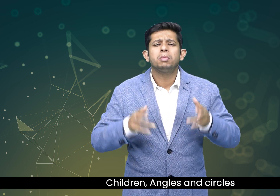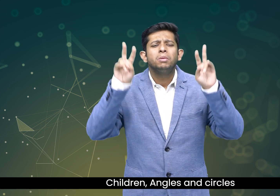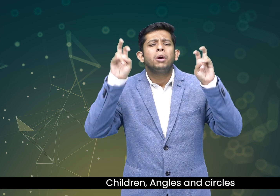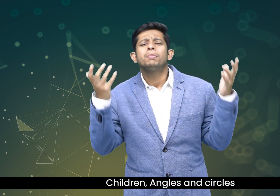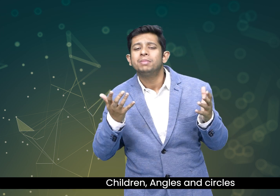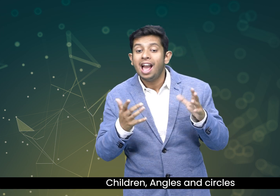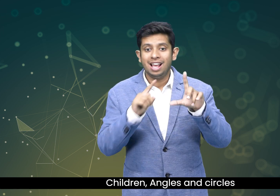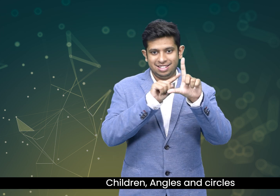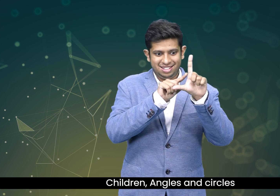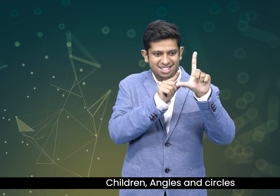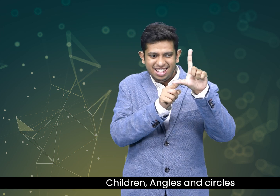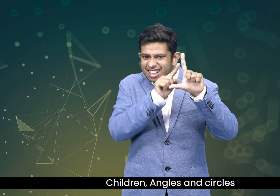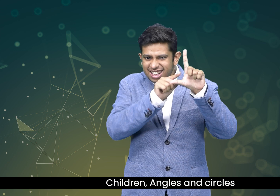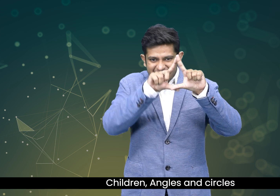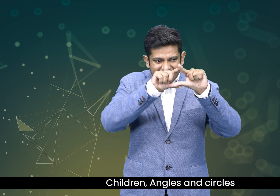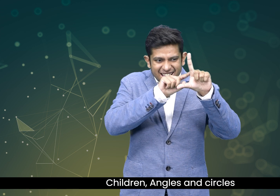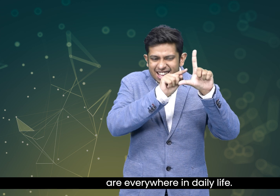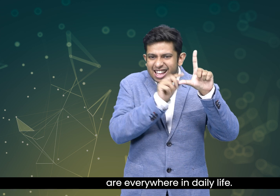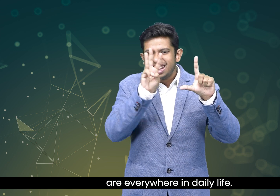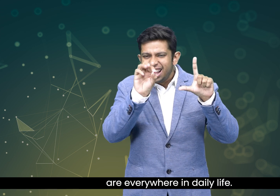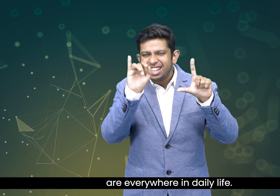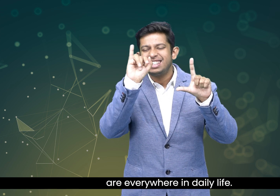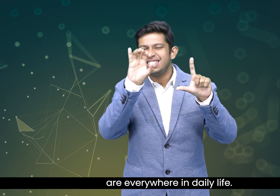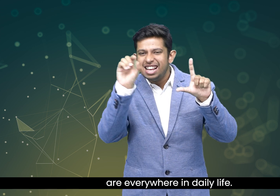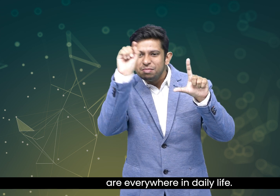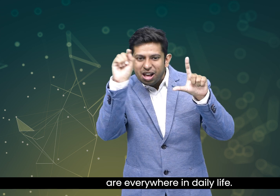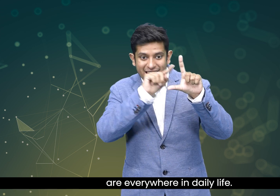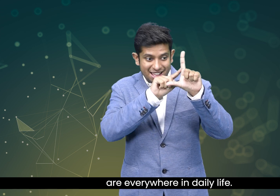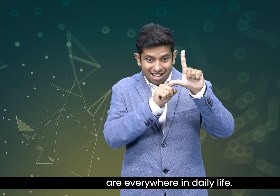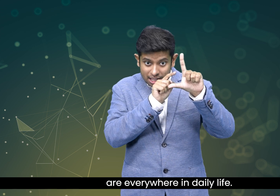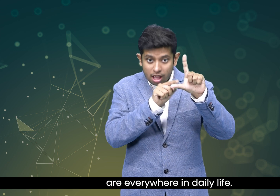Children, angles and circles are everywhere in daily life.